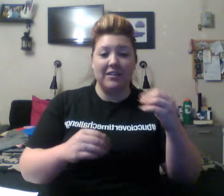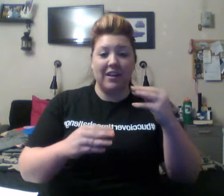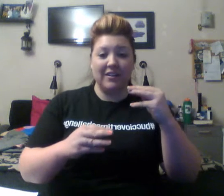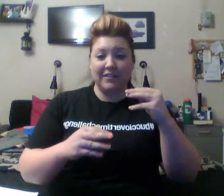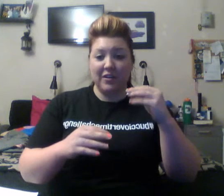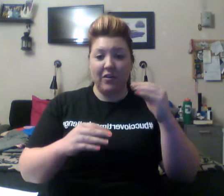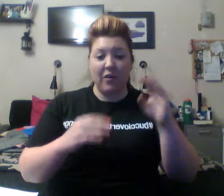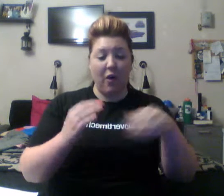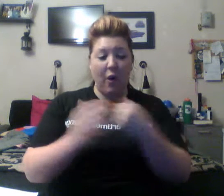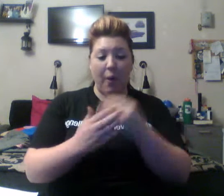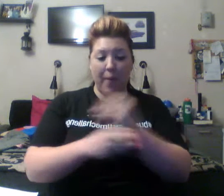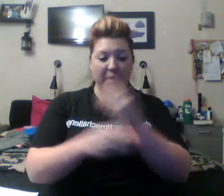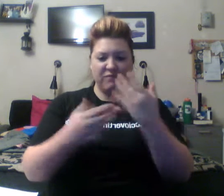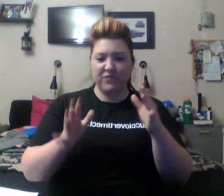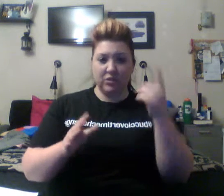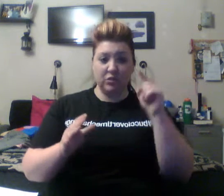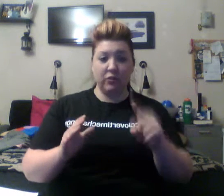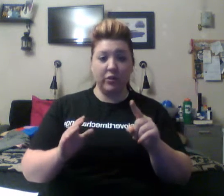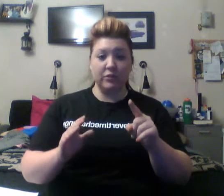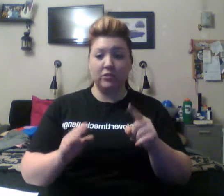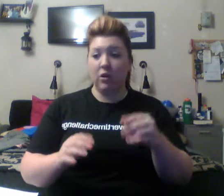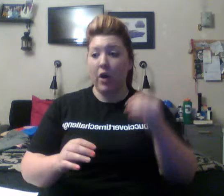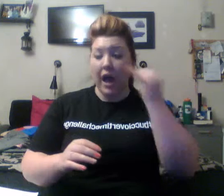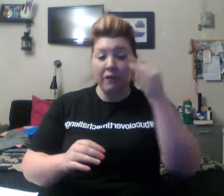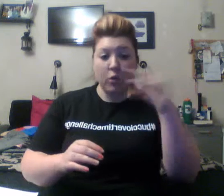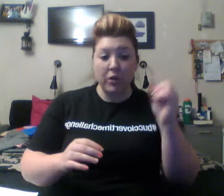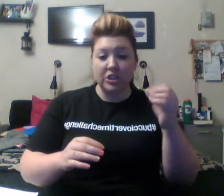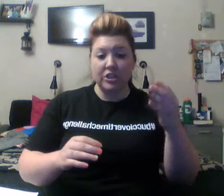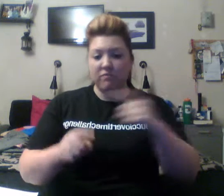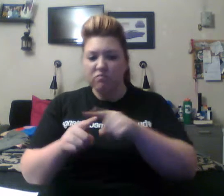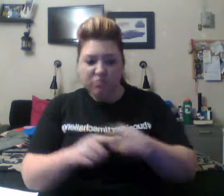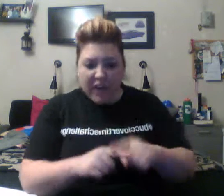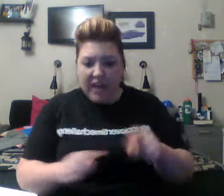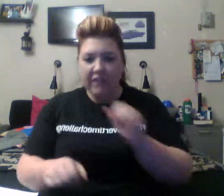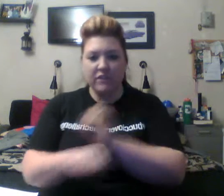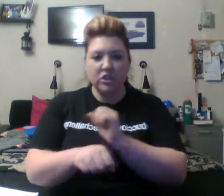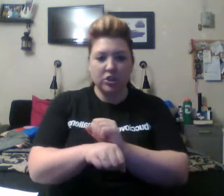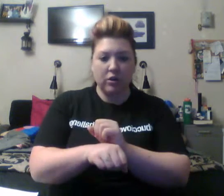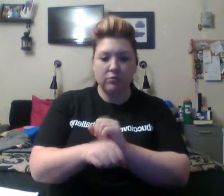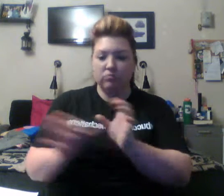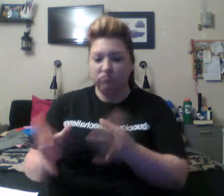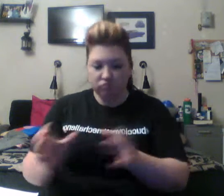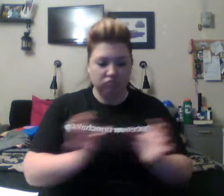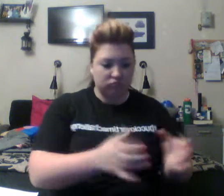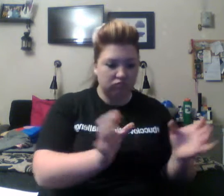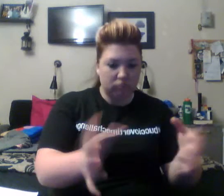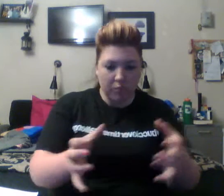corporation does different jobs, it will begin to actually compartmentalize which jobs were done by that individual. The reason that's so much nicer